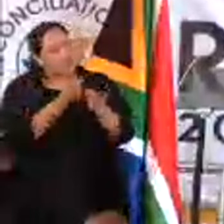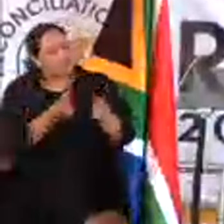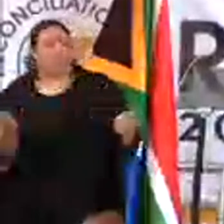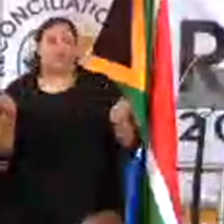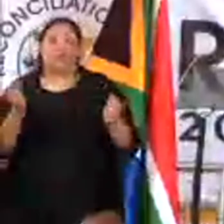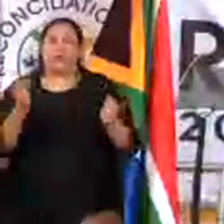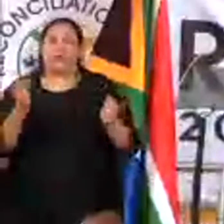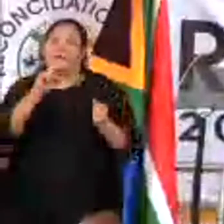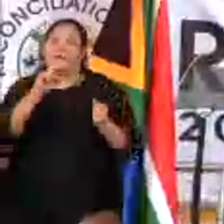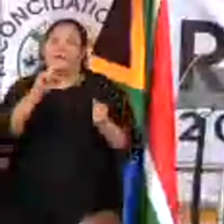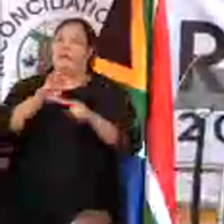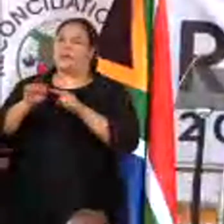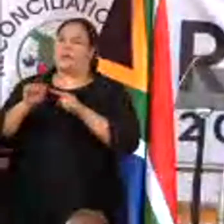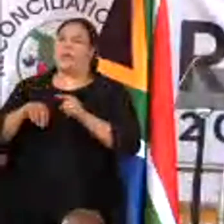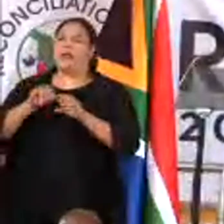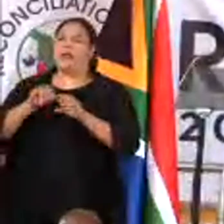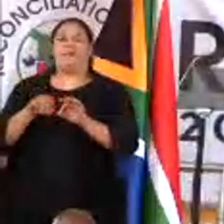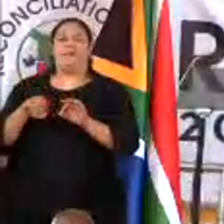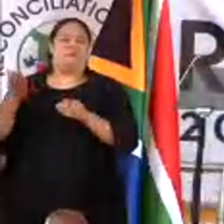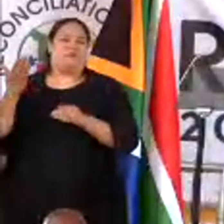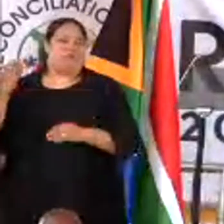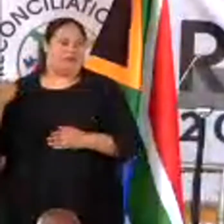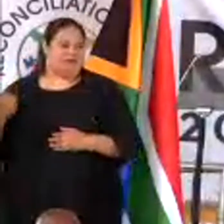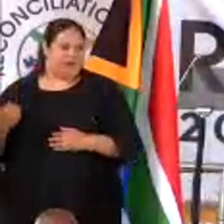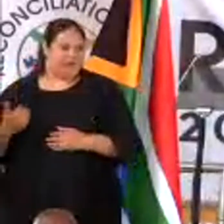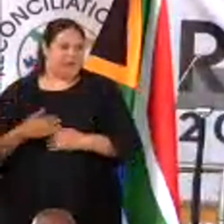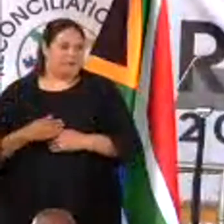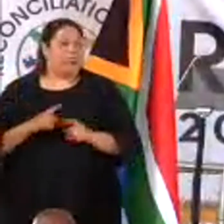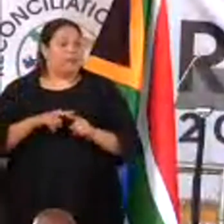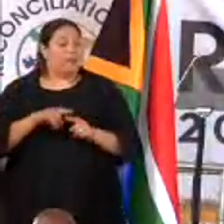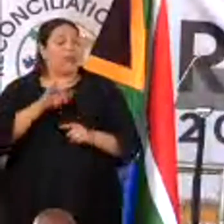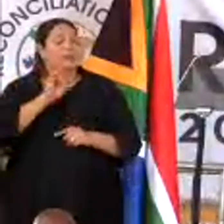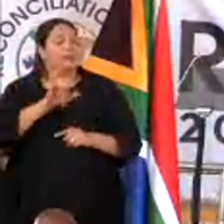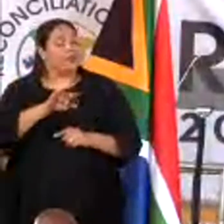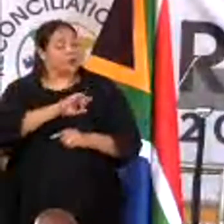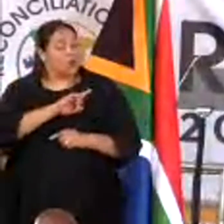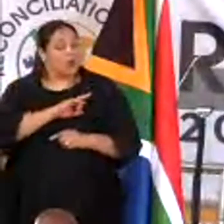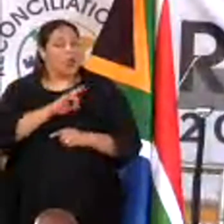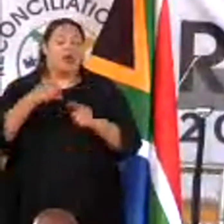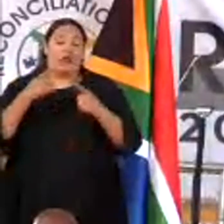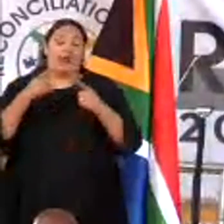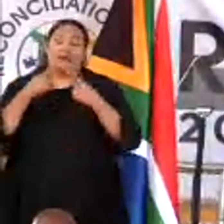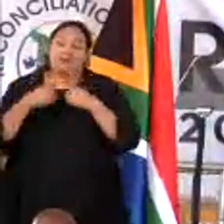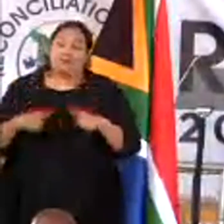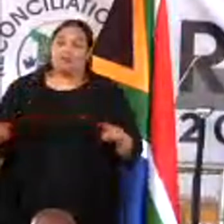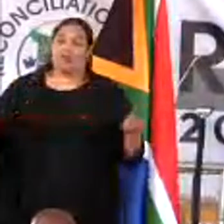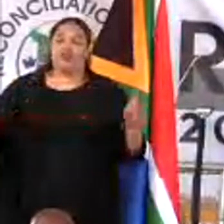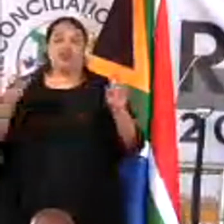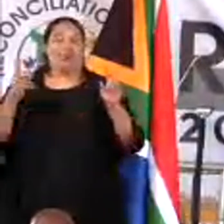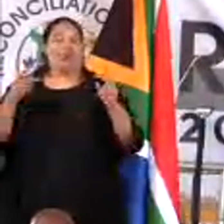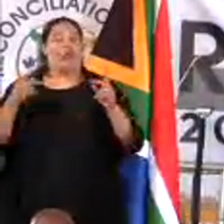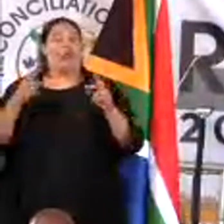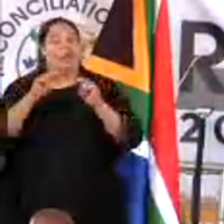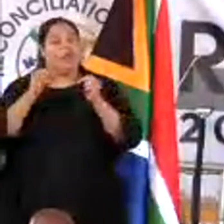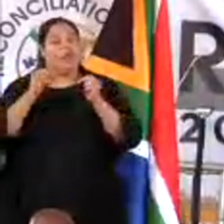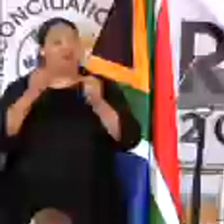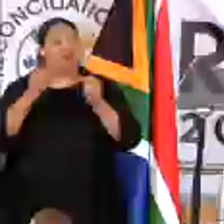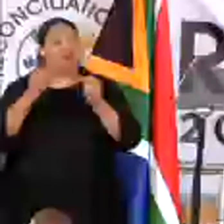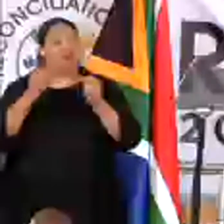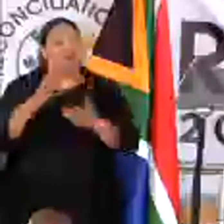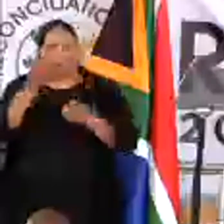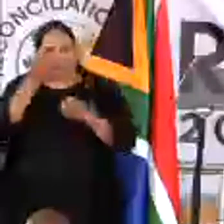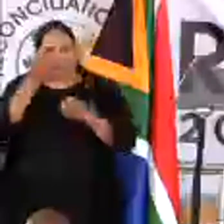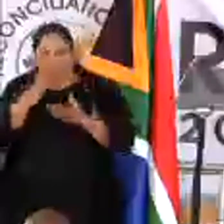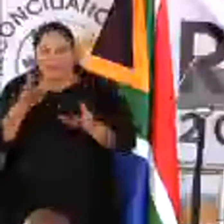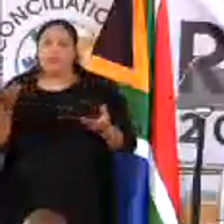have always found in the past. It is therefore envisaged that the national dialogue will be